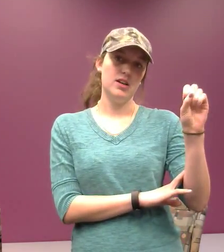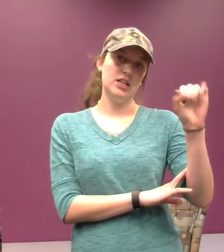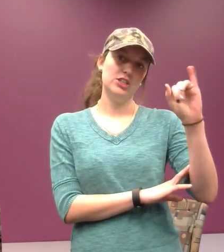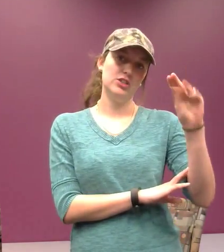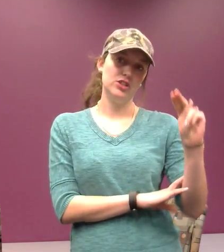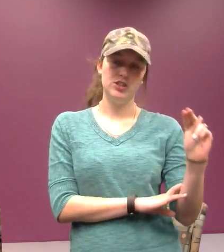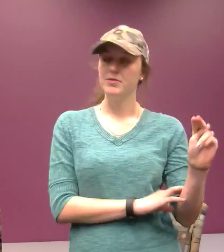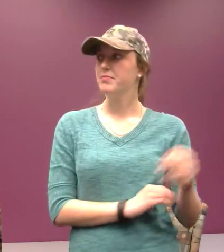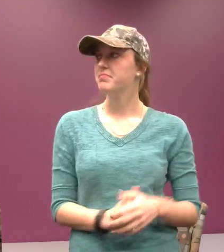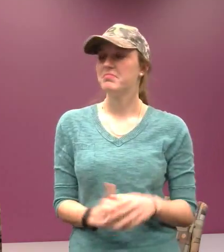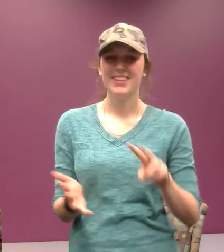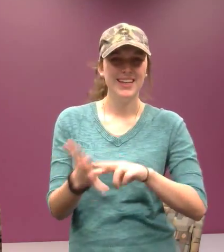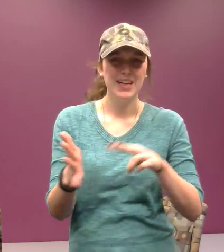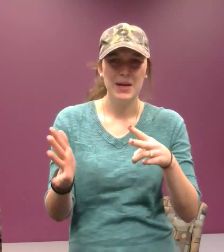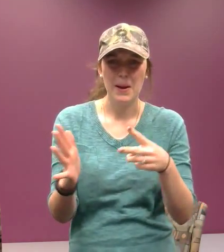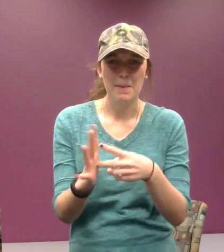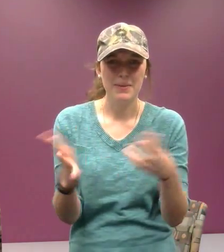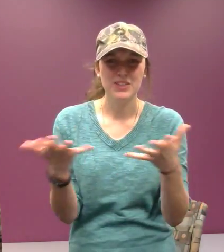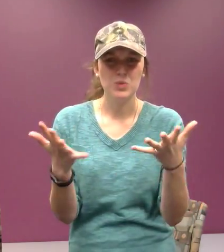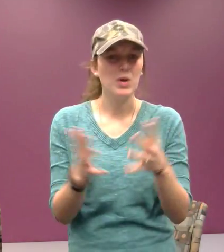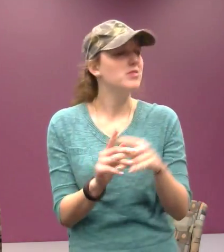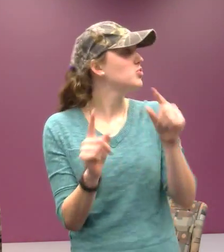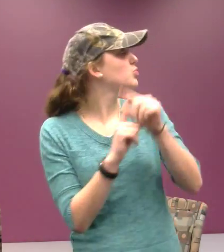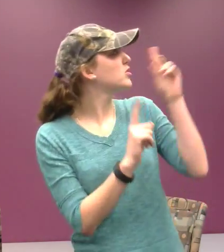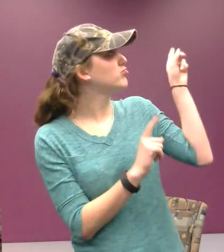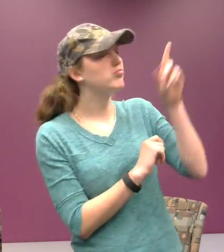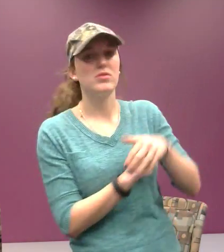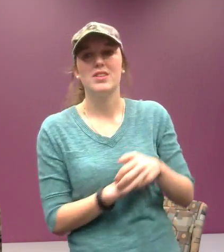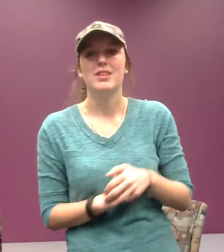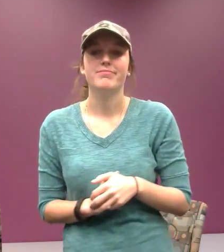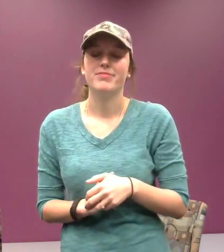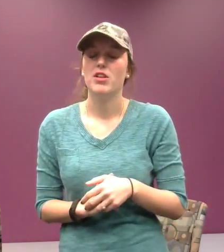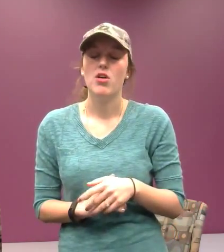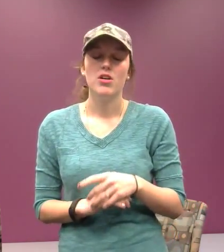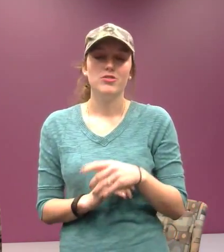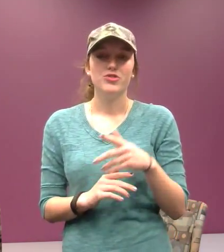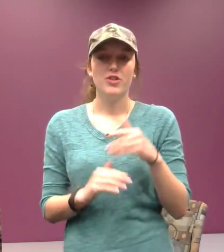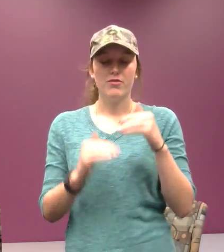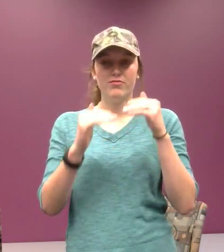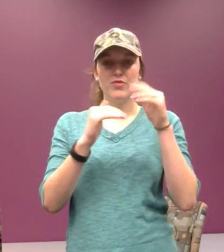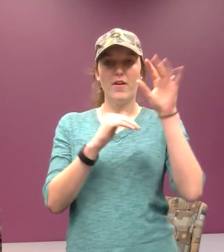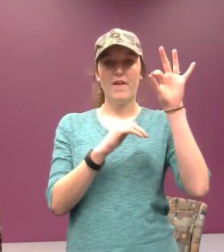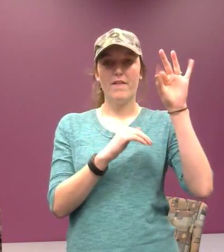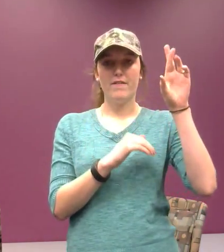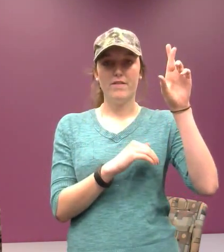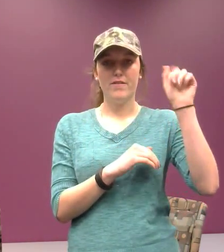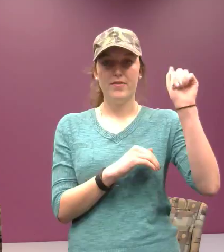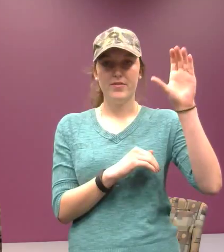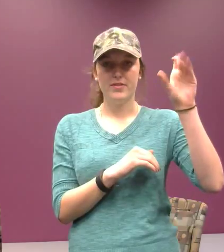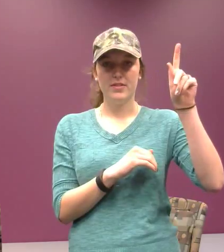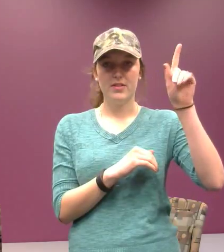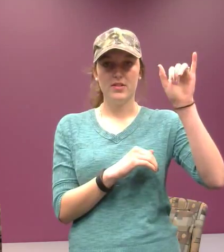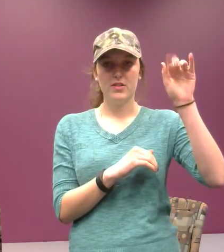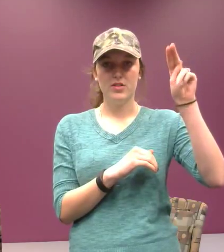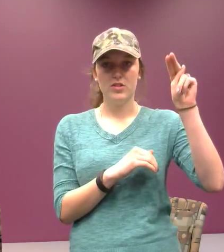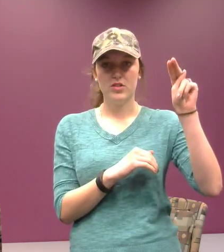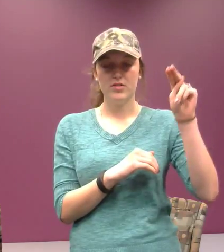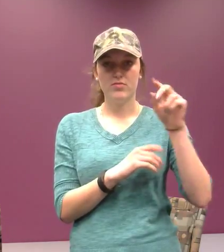A rational expression is nothing more than a fraction. So don't get scared off by hearing